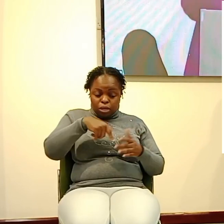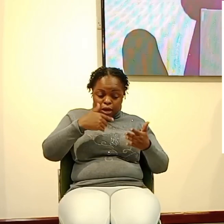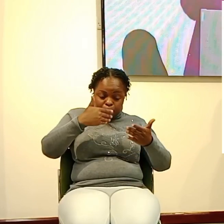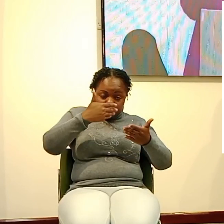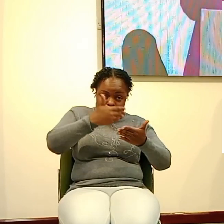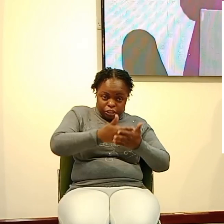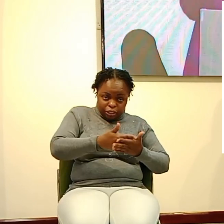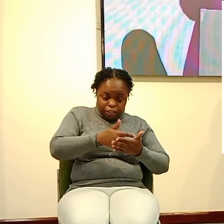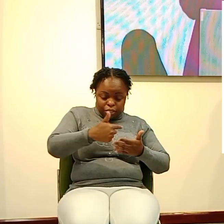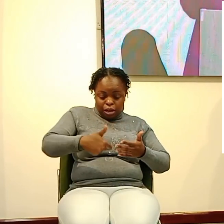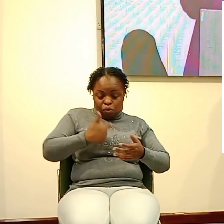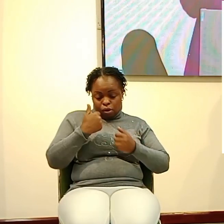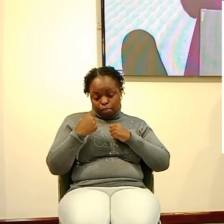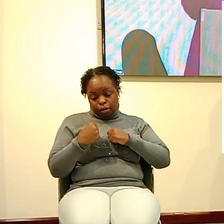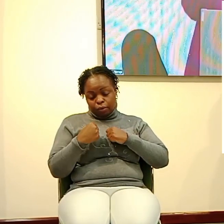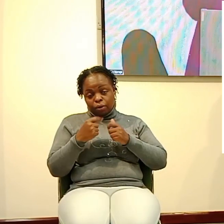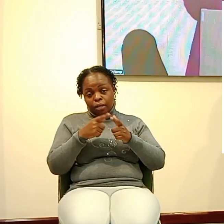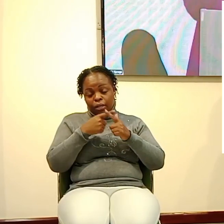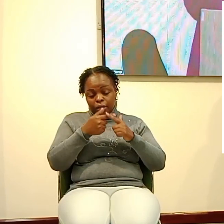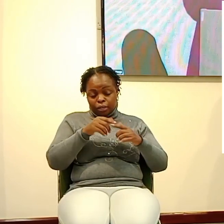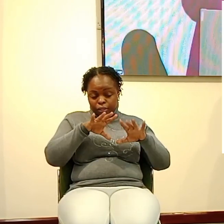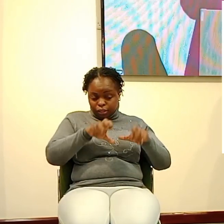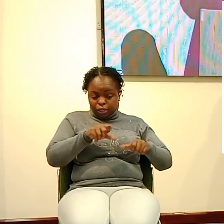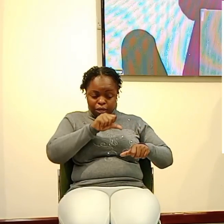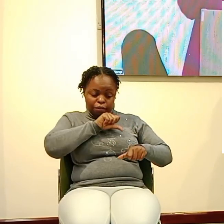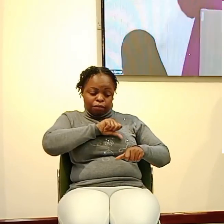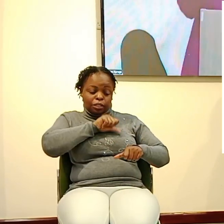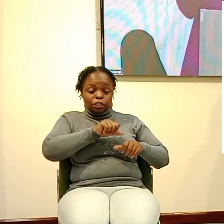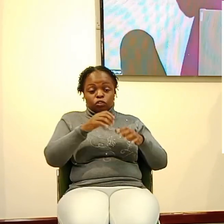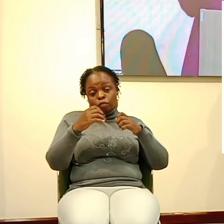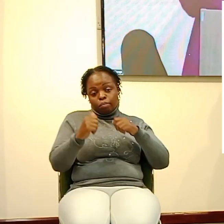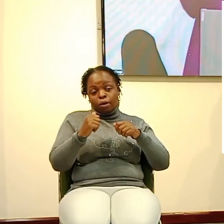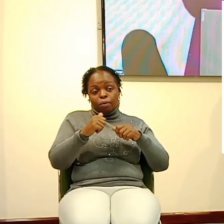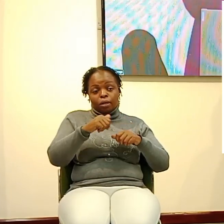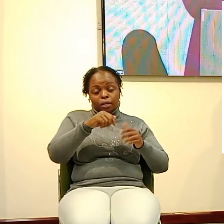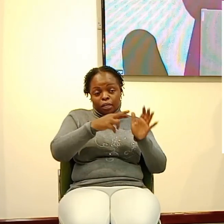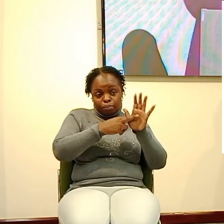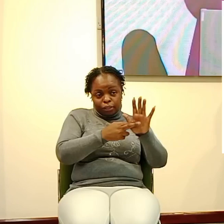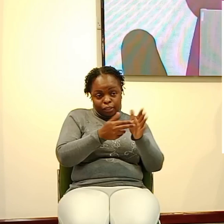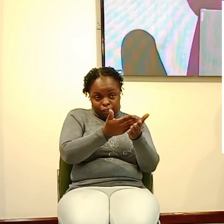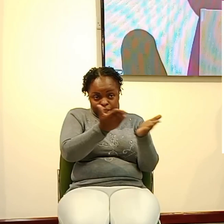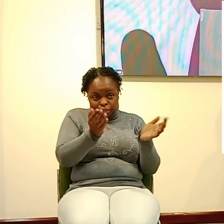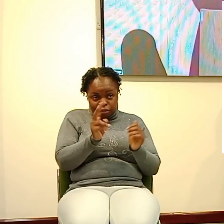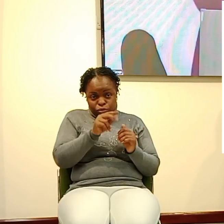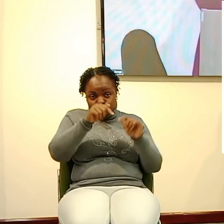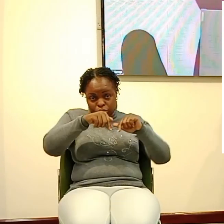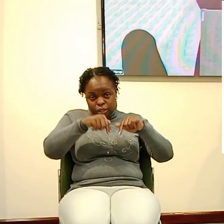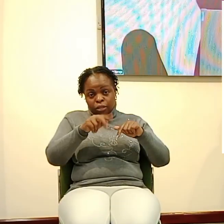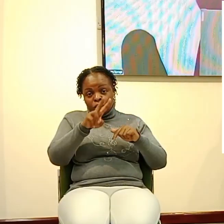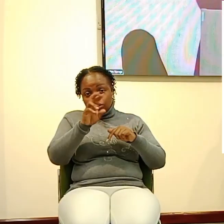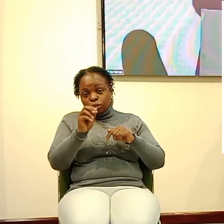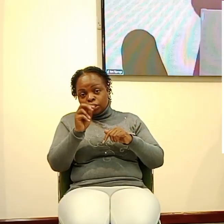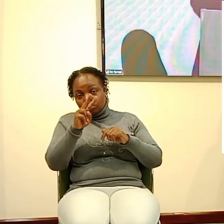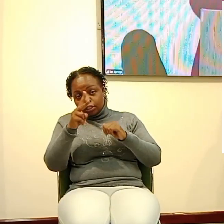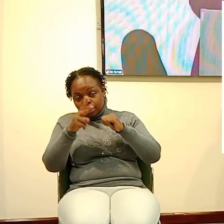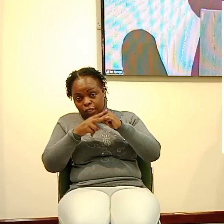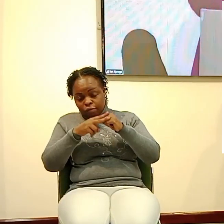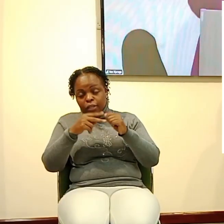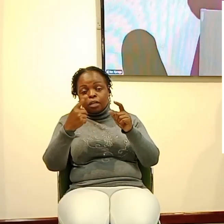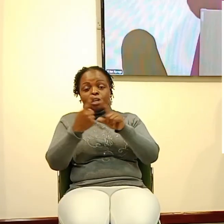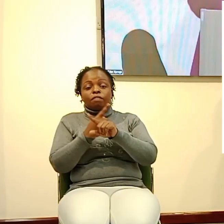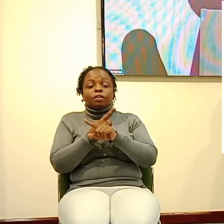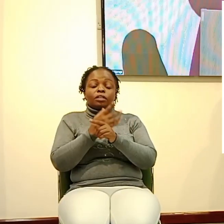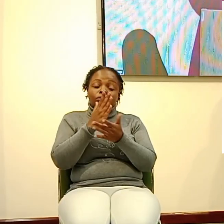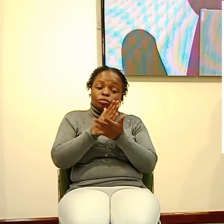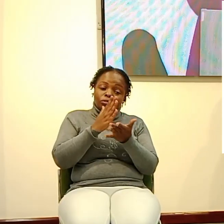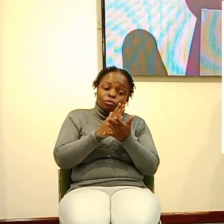our power and take advantage of the power represented here today, 2027 can truly be different. Which